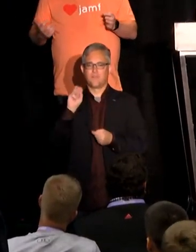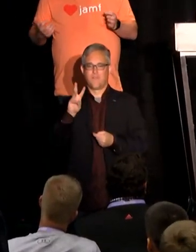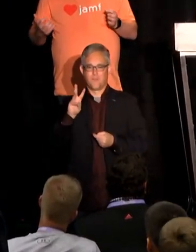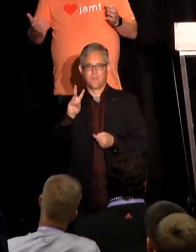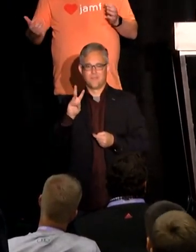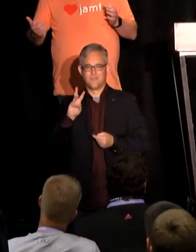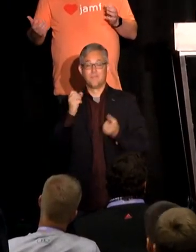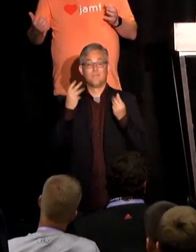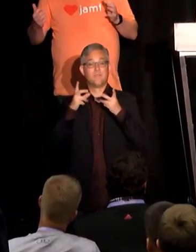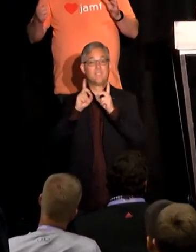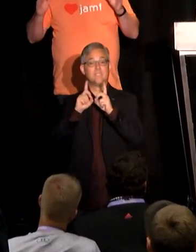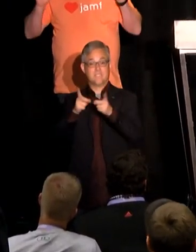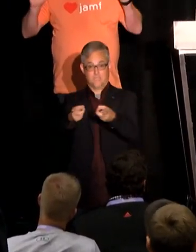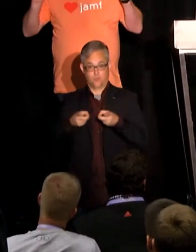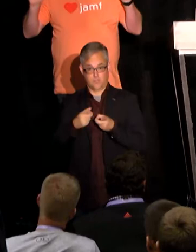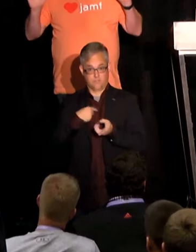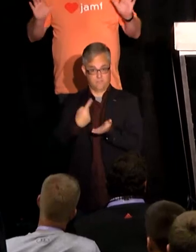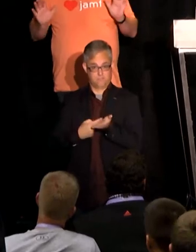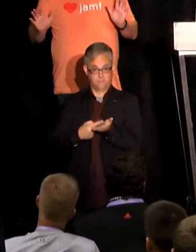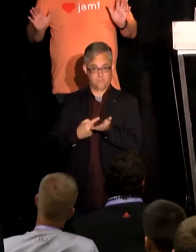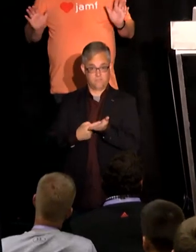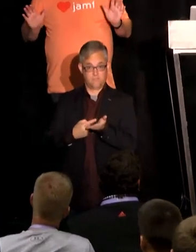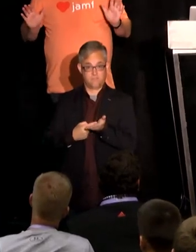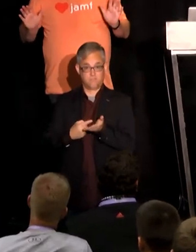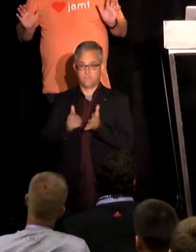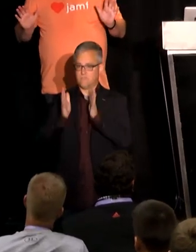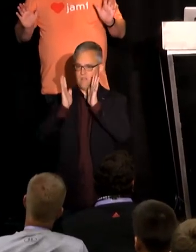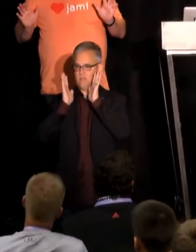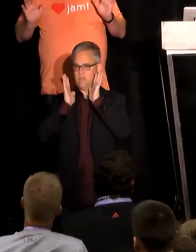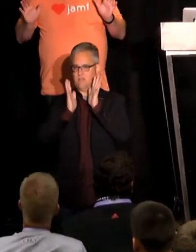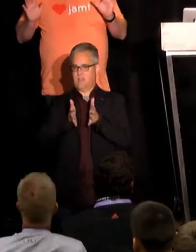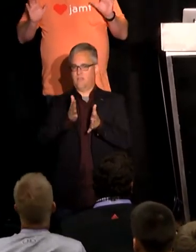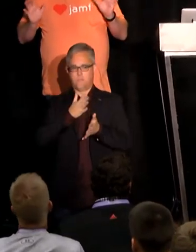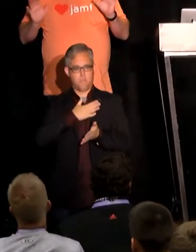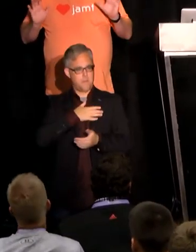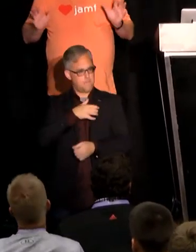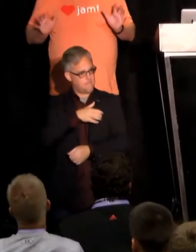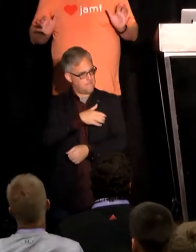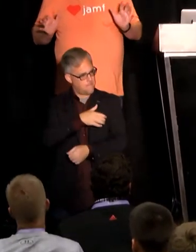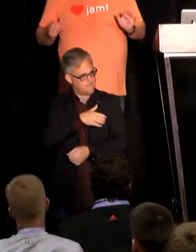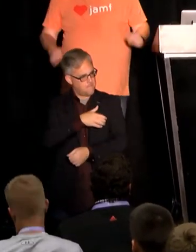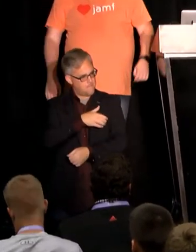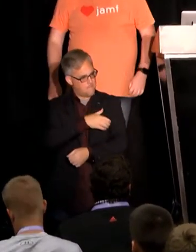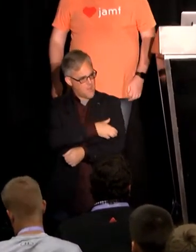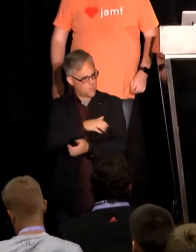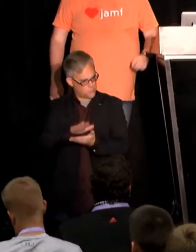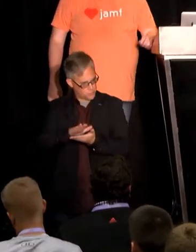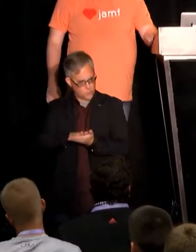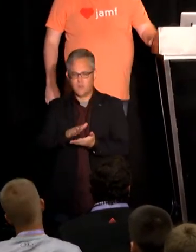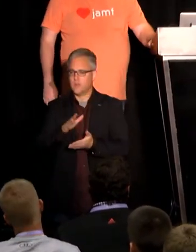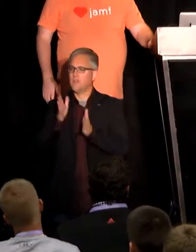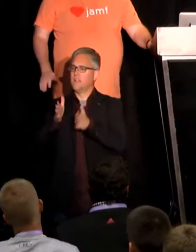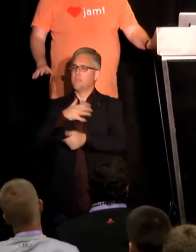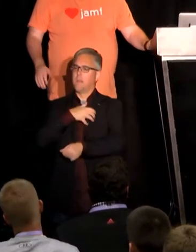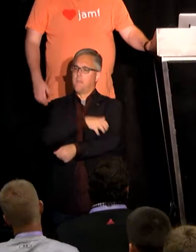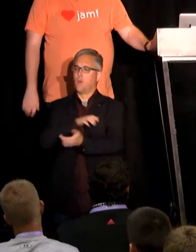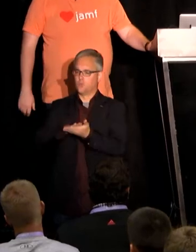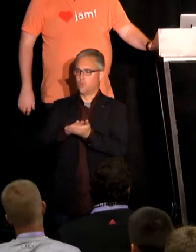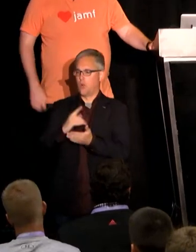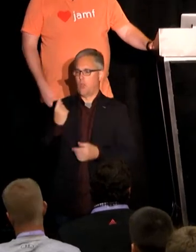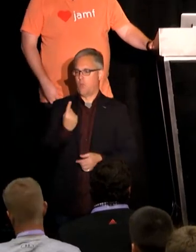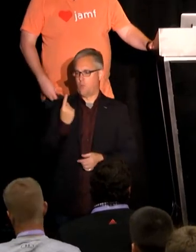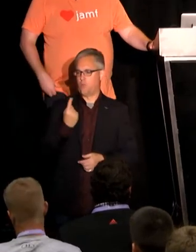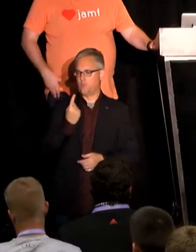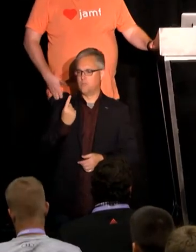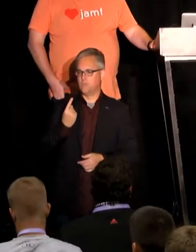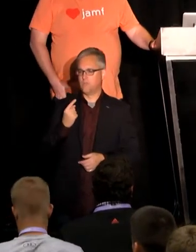lot of districts that I've talked to just leave my PowerSchool alone. Okay. We you know, don't mess with my data. So that's been kind of a low priority